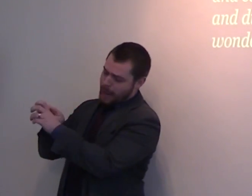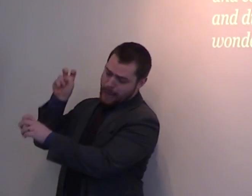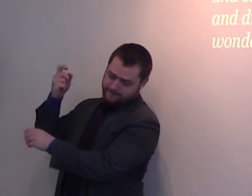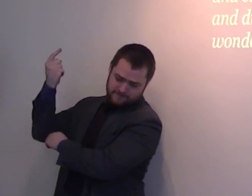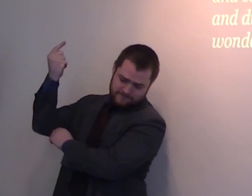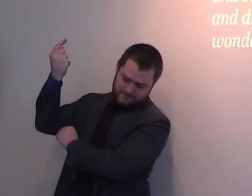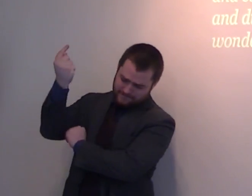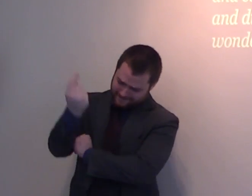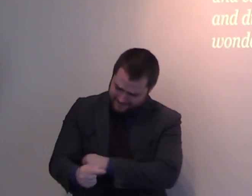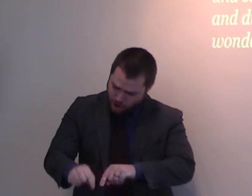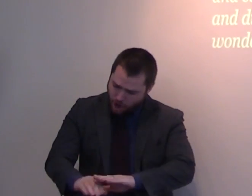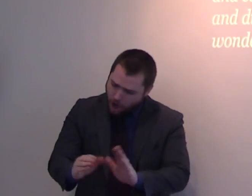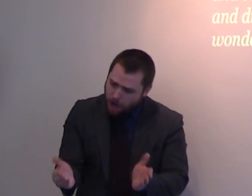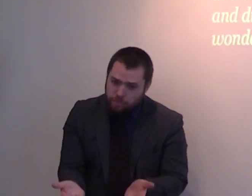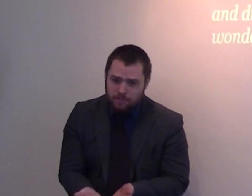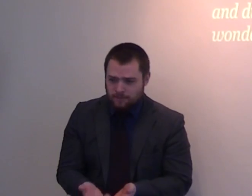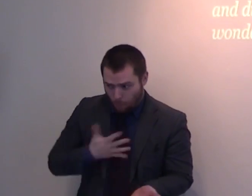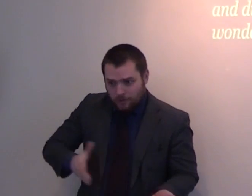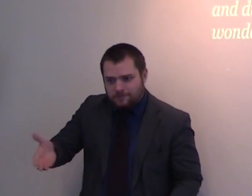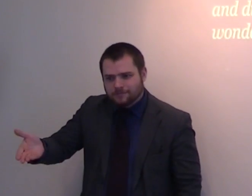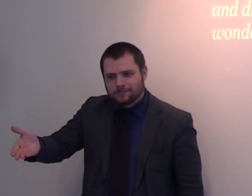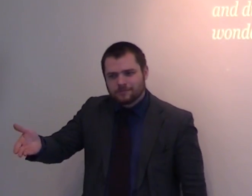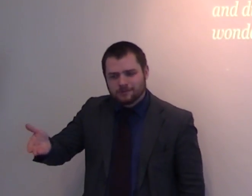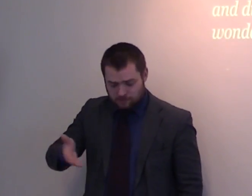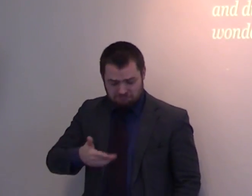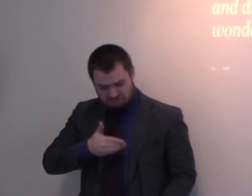and come to earth. He wanted to suffer and die.